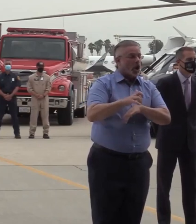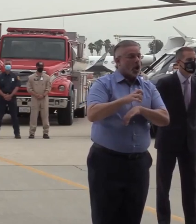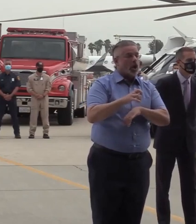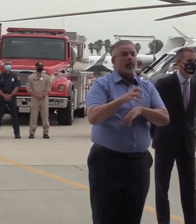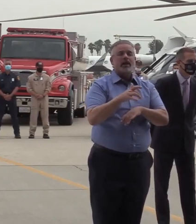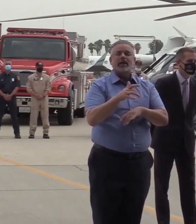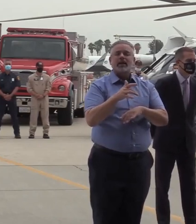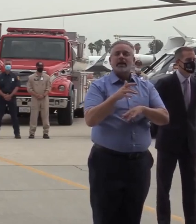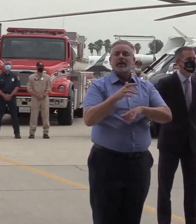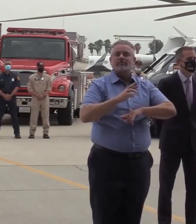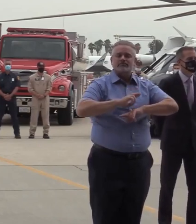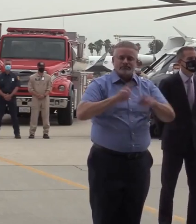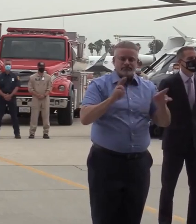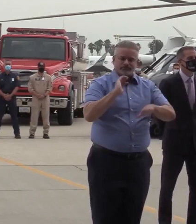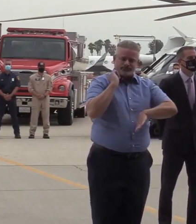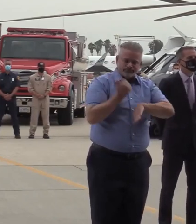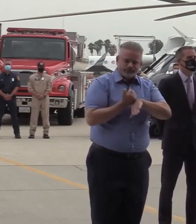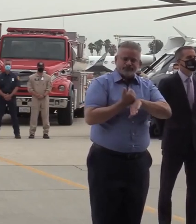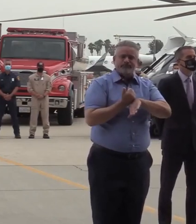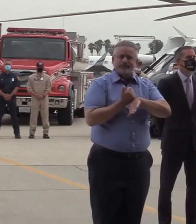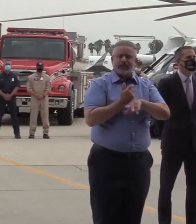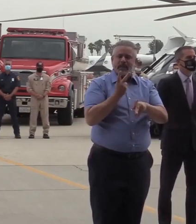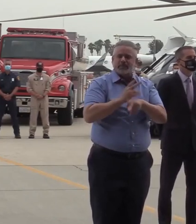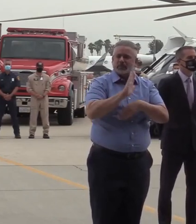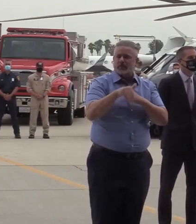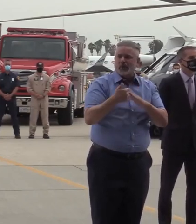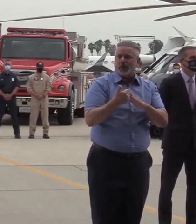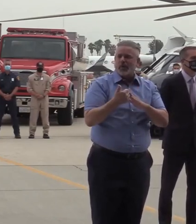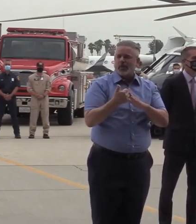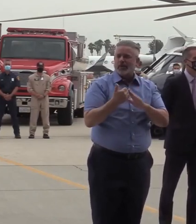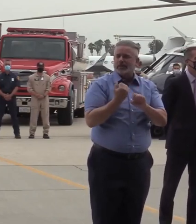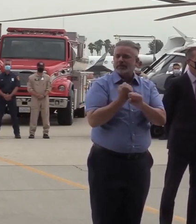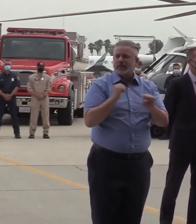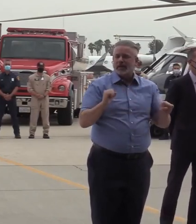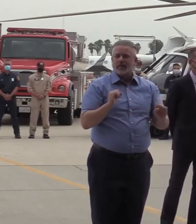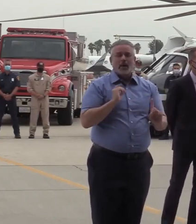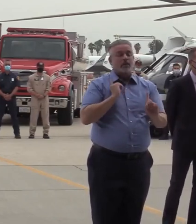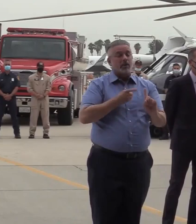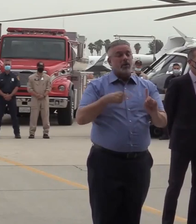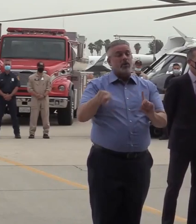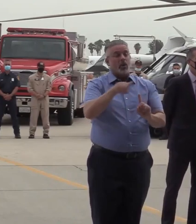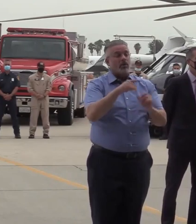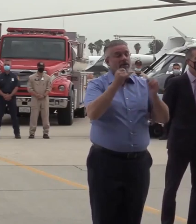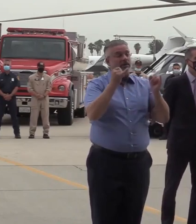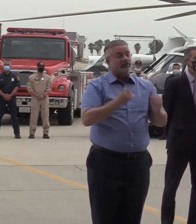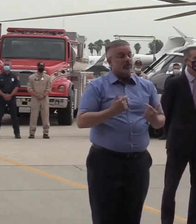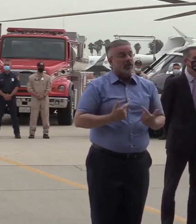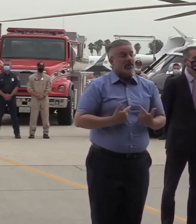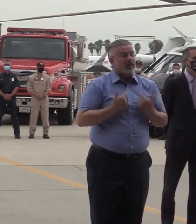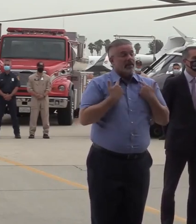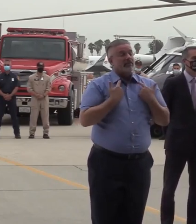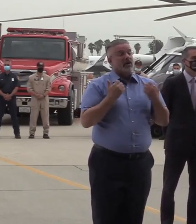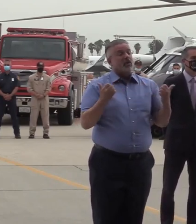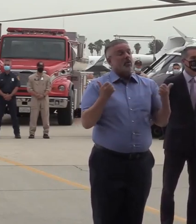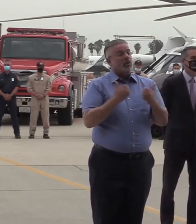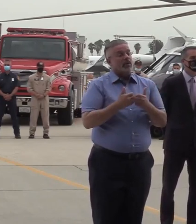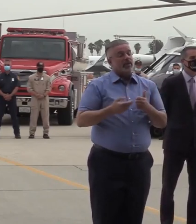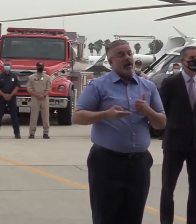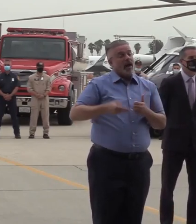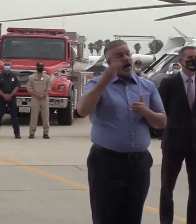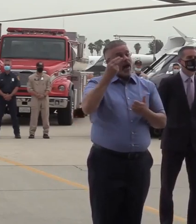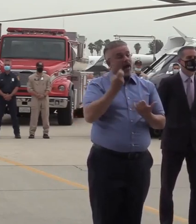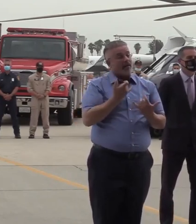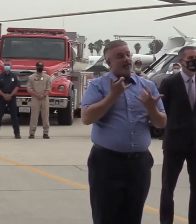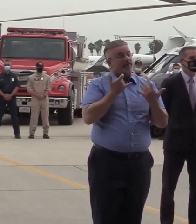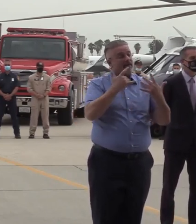prevention measures that will help keep us all safe, particularly those individuals living amongst the high fire